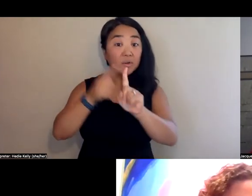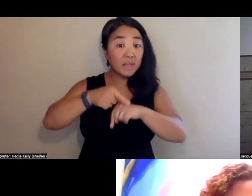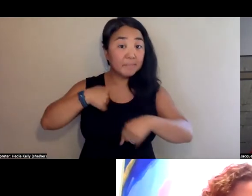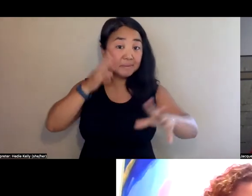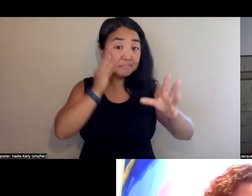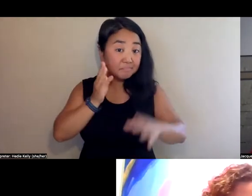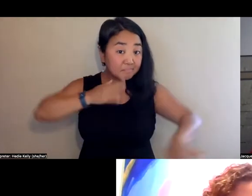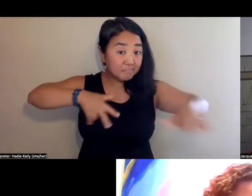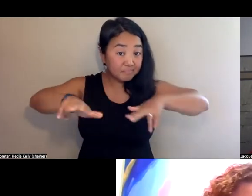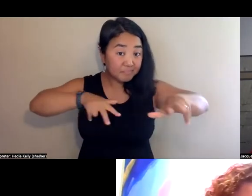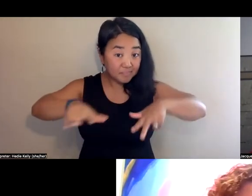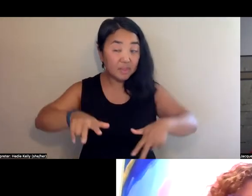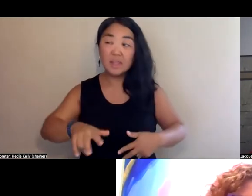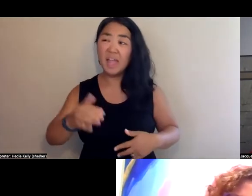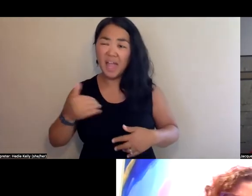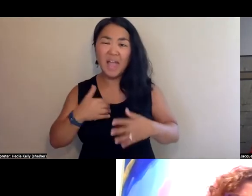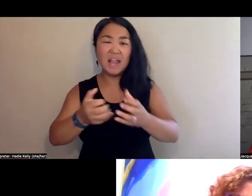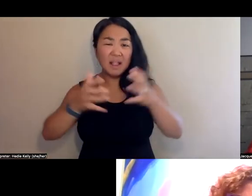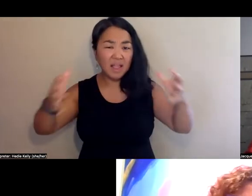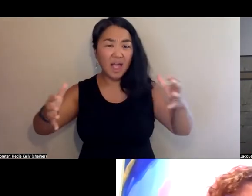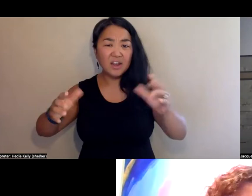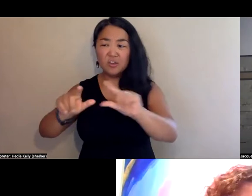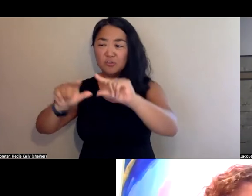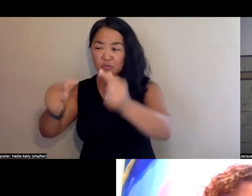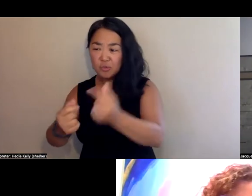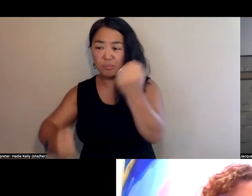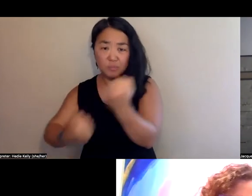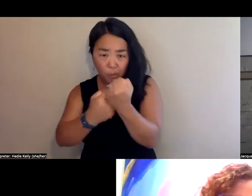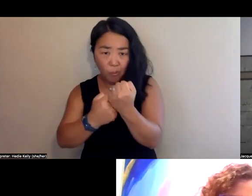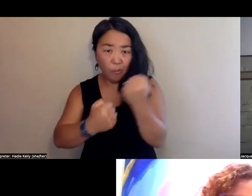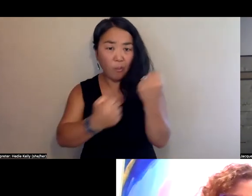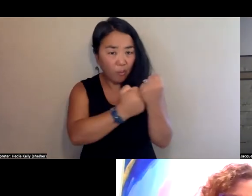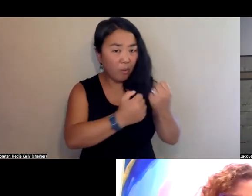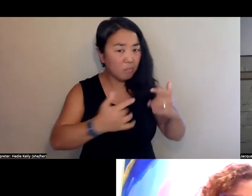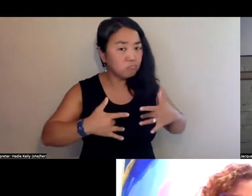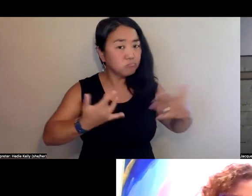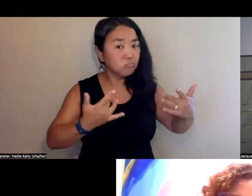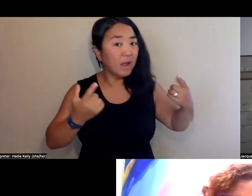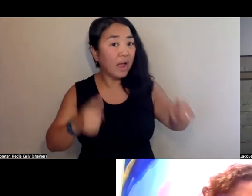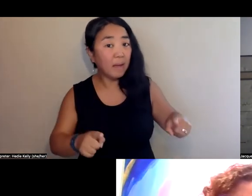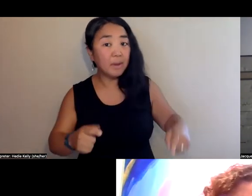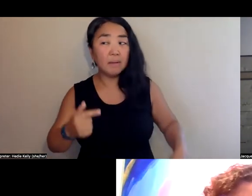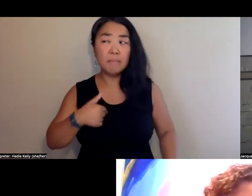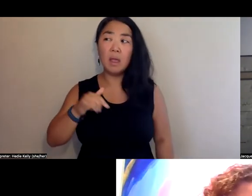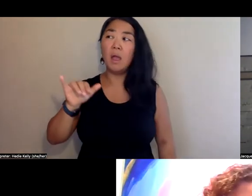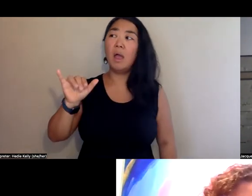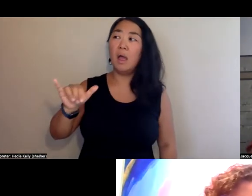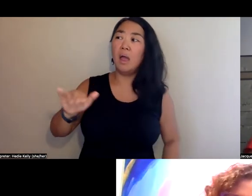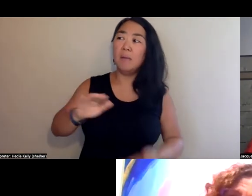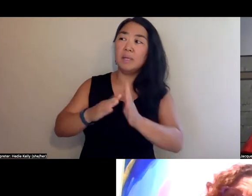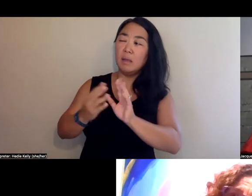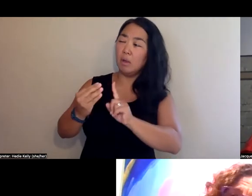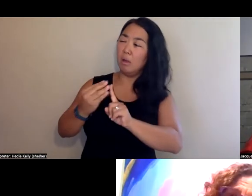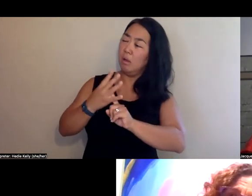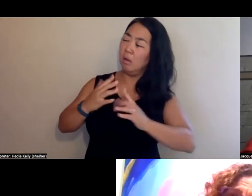of group support things that happened that made me aware of my body